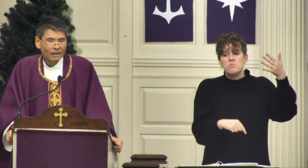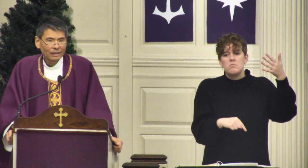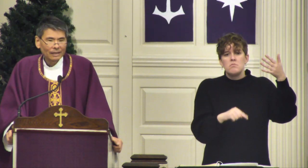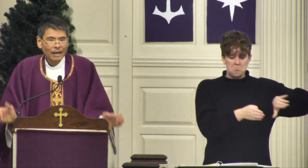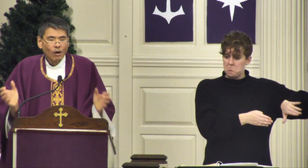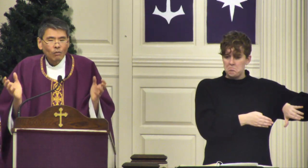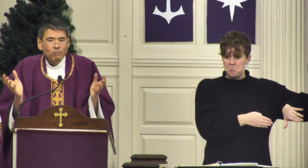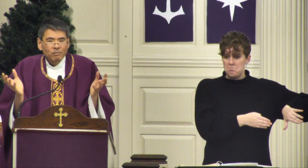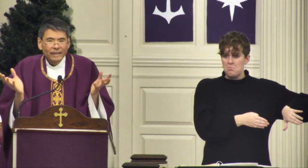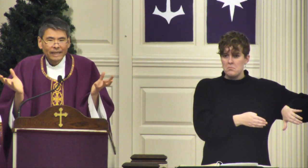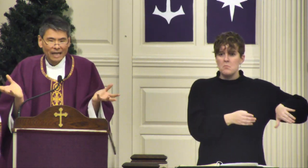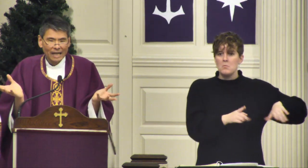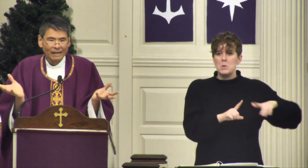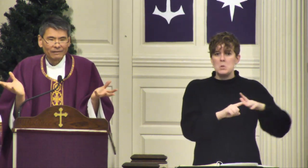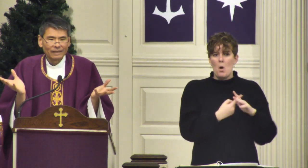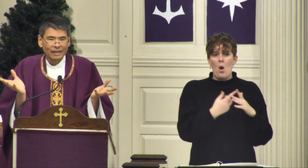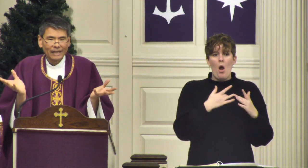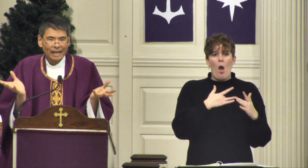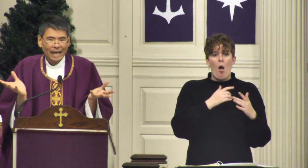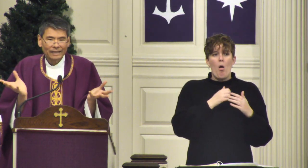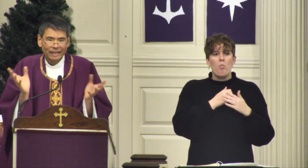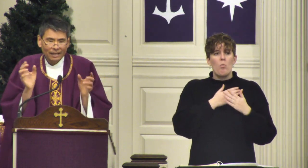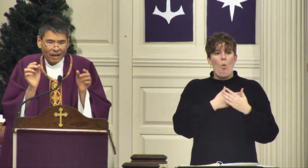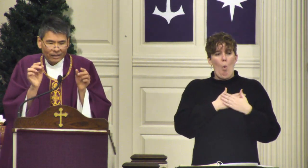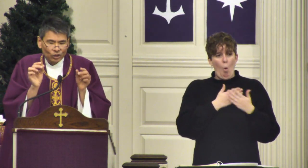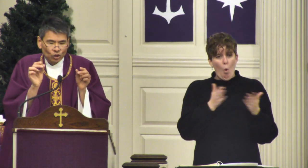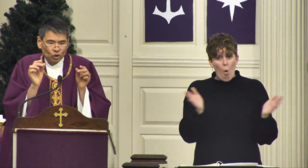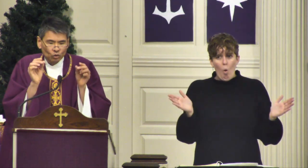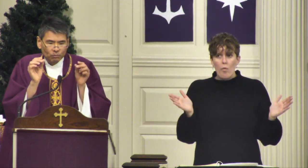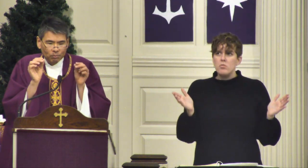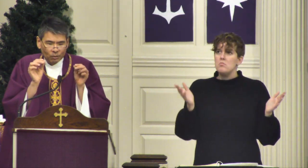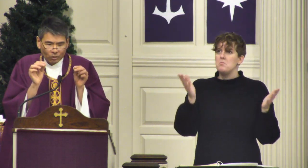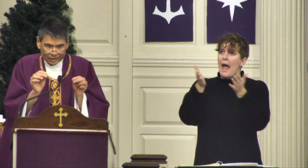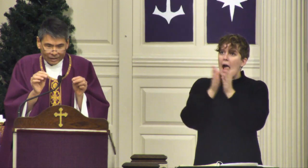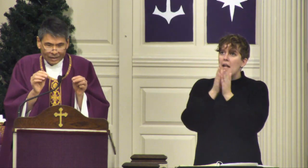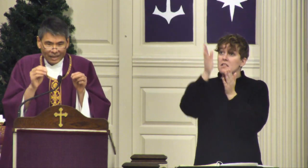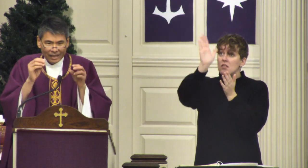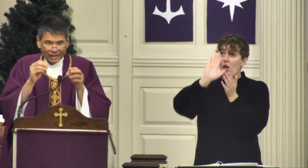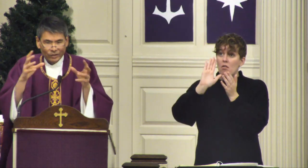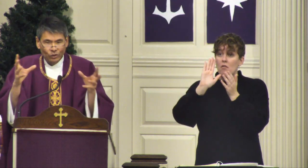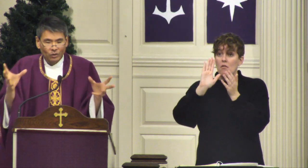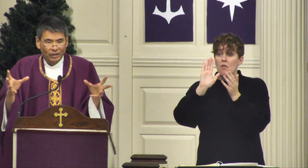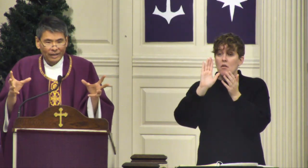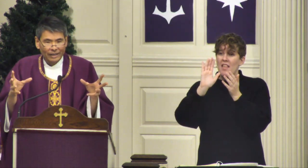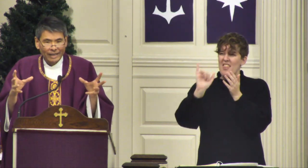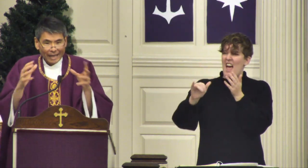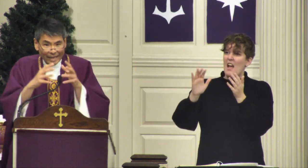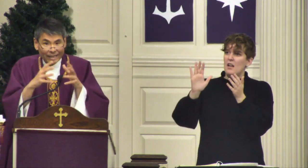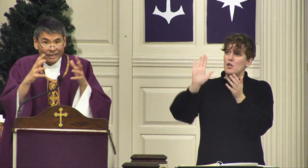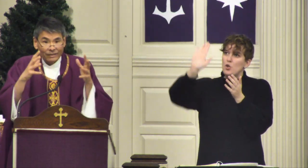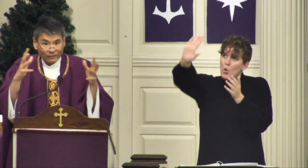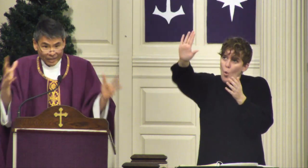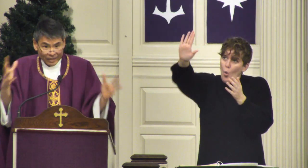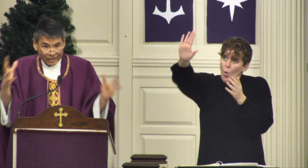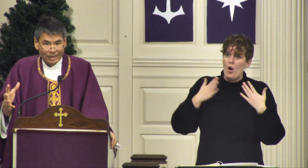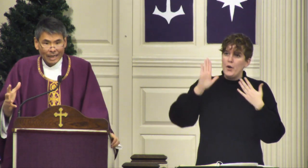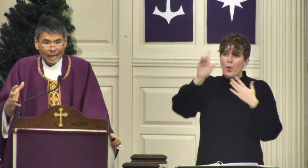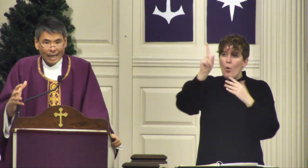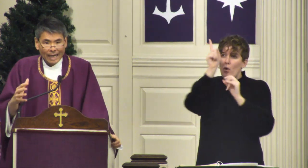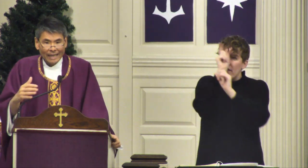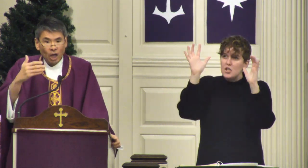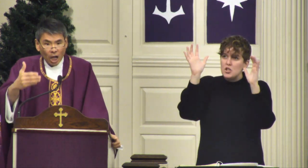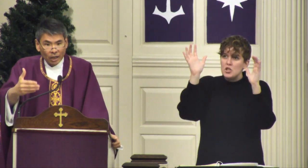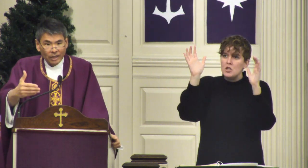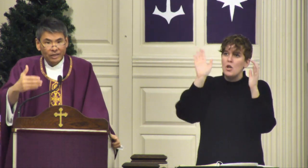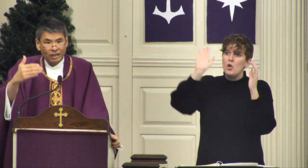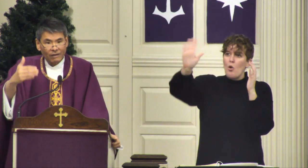start opening our lives and asking God to put that joy, his vision,